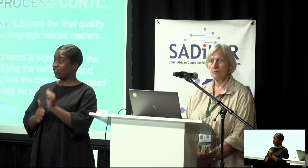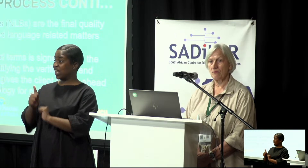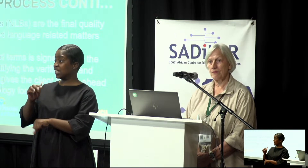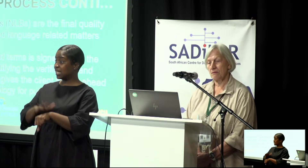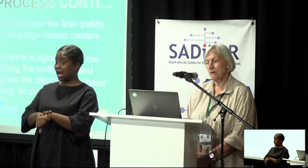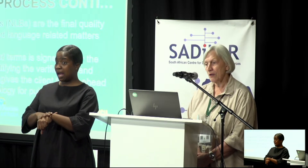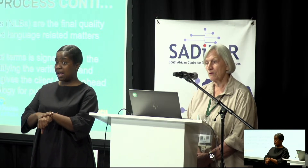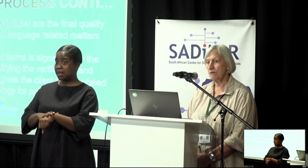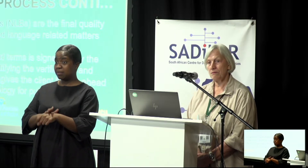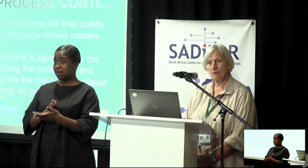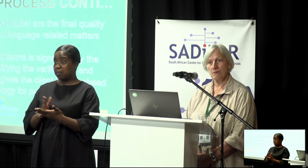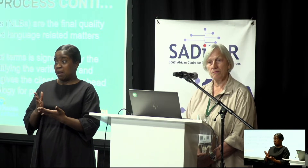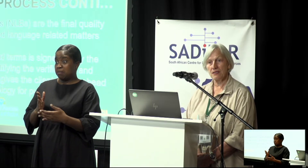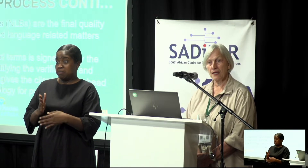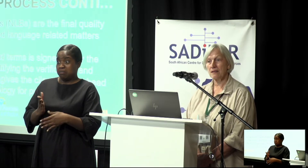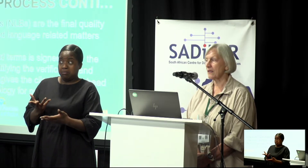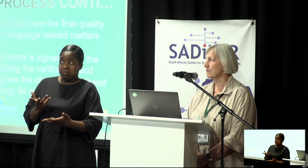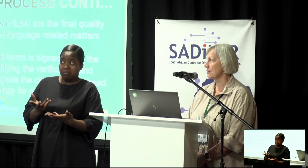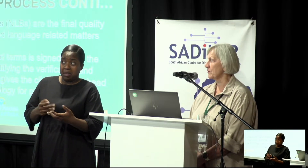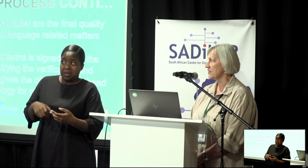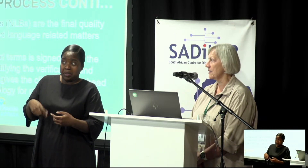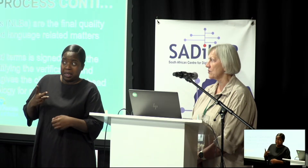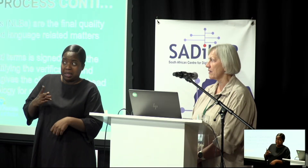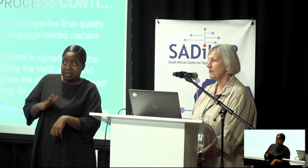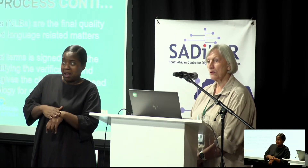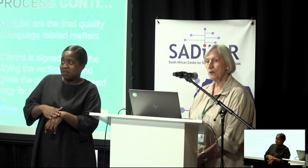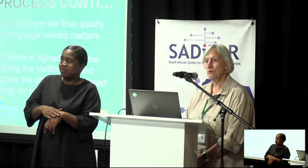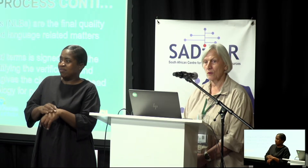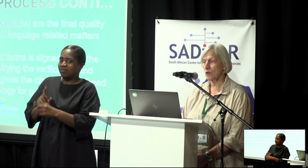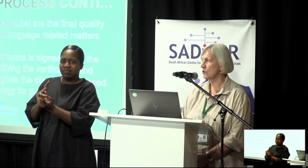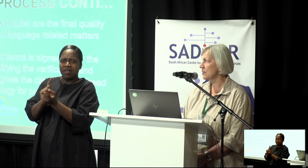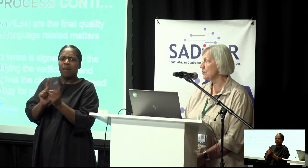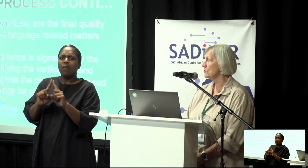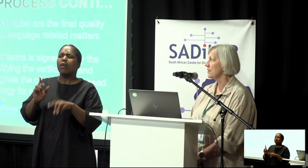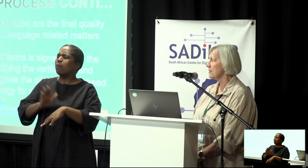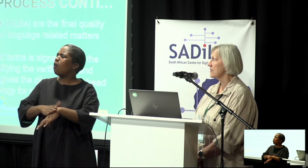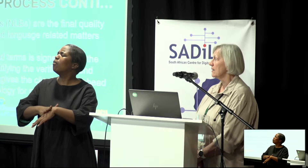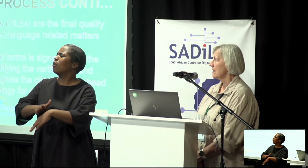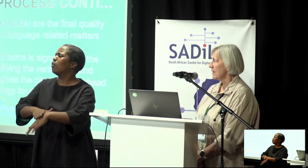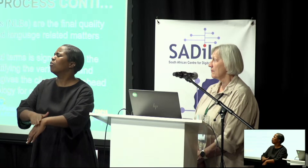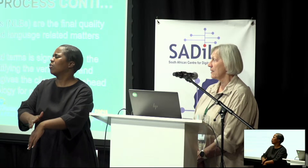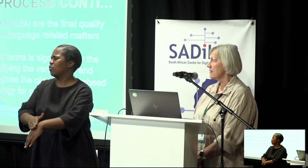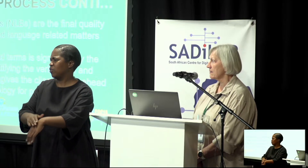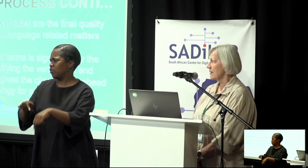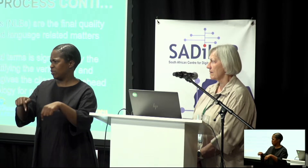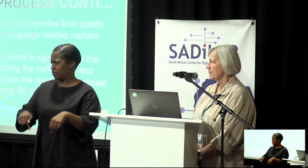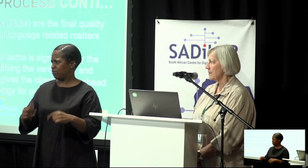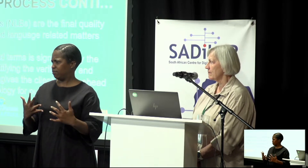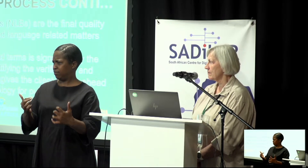maybe even the second time that we've seen each other, but that we will continue these